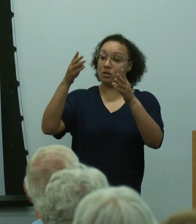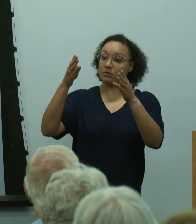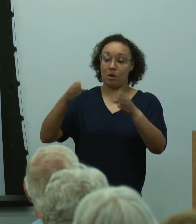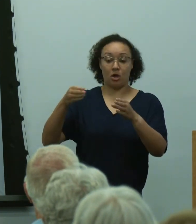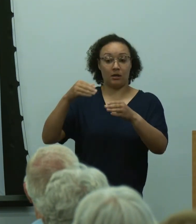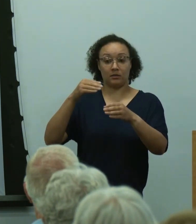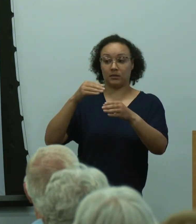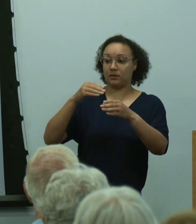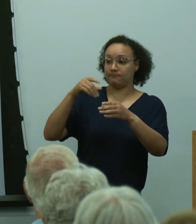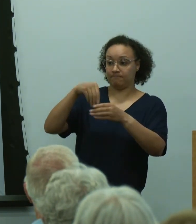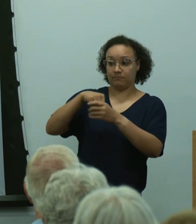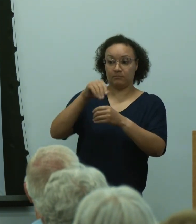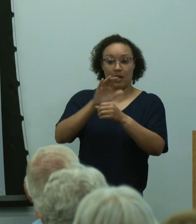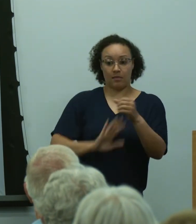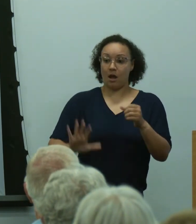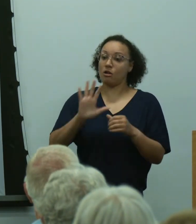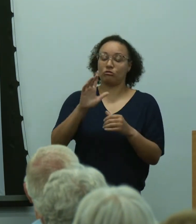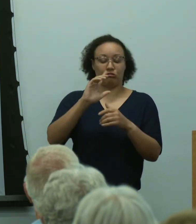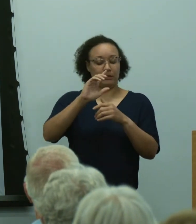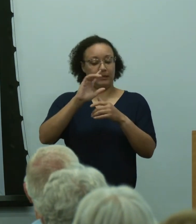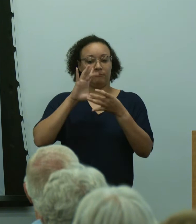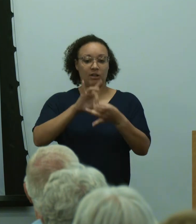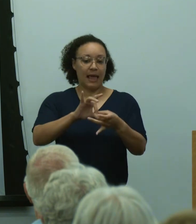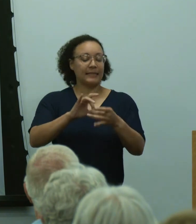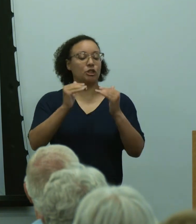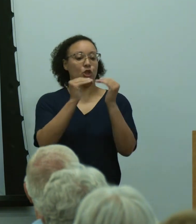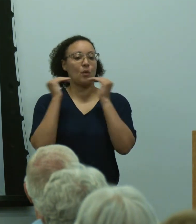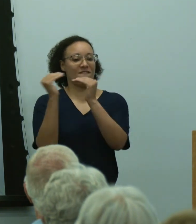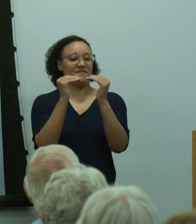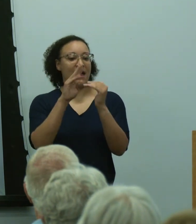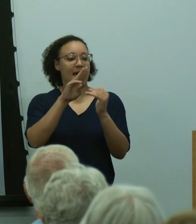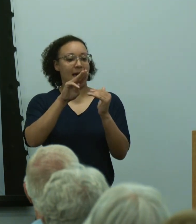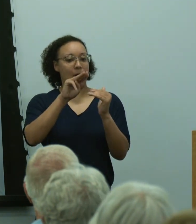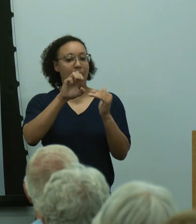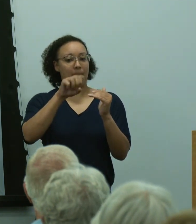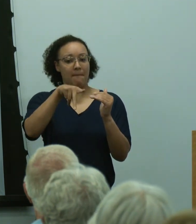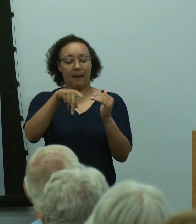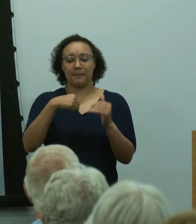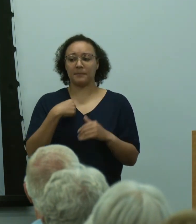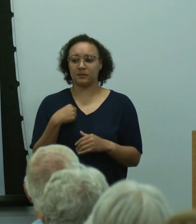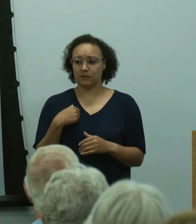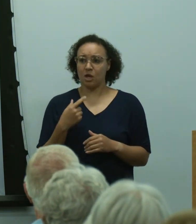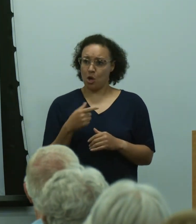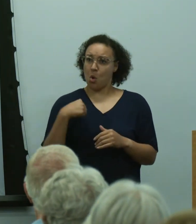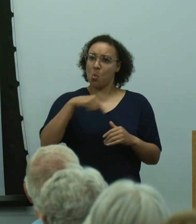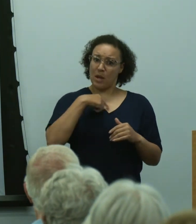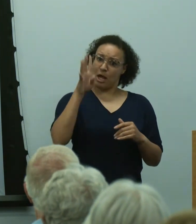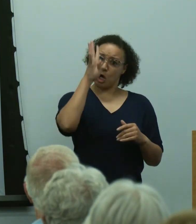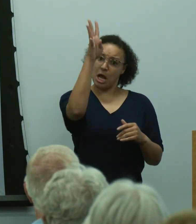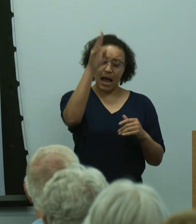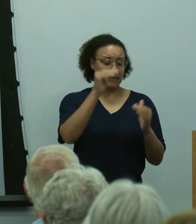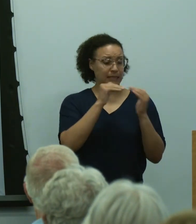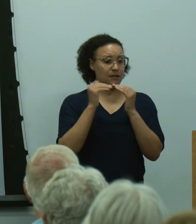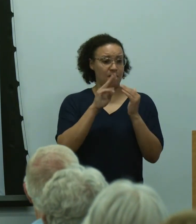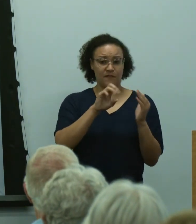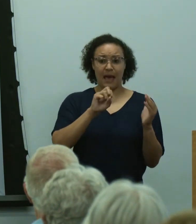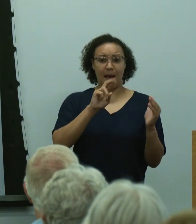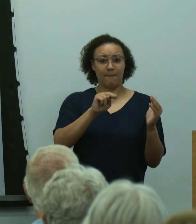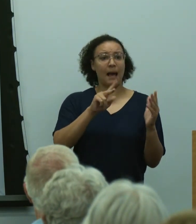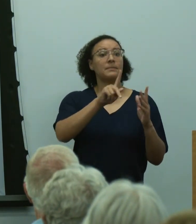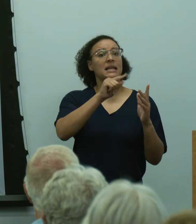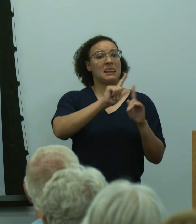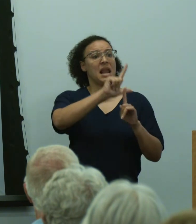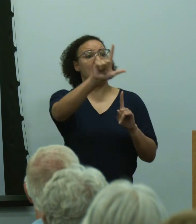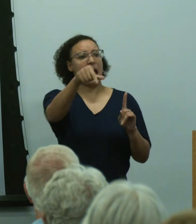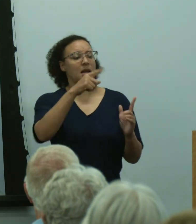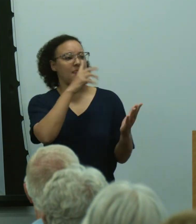and drawing these maps, and we drew fair maps. I asked Catherine before coming in, I don't think the commission even bothered to pay attention to them. But we drew